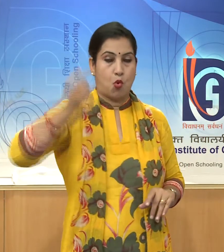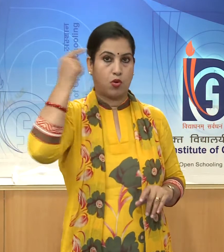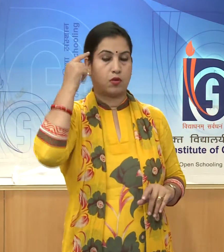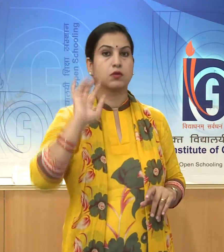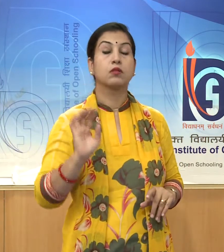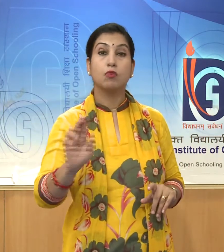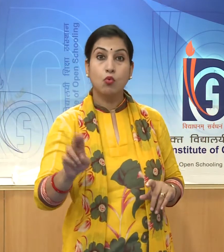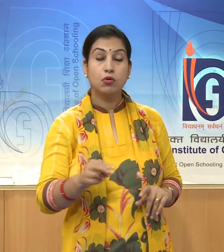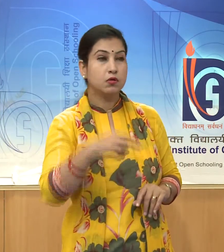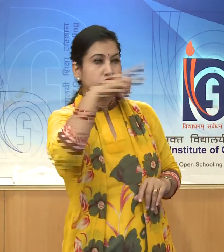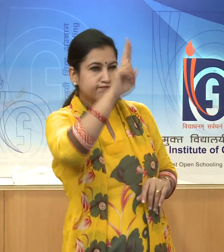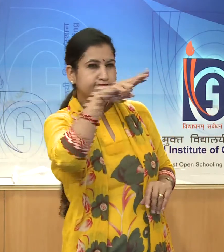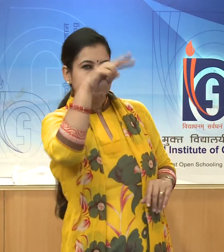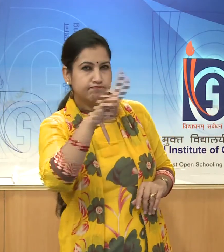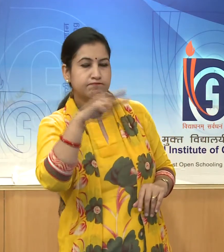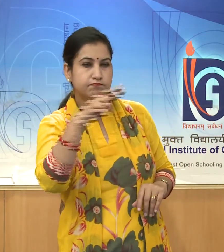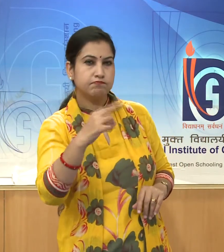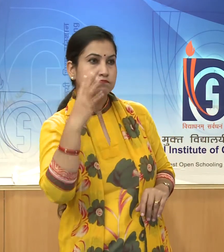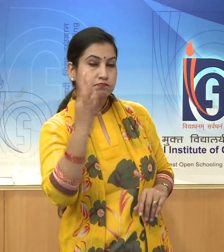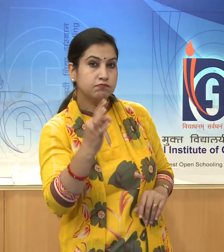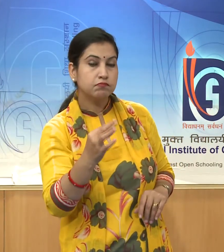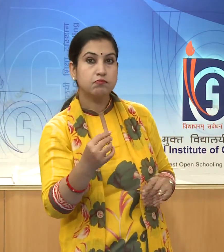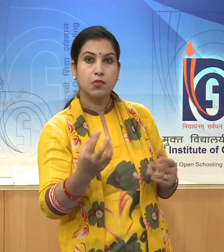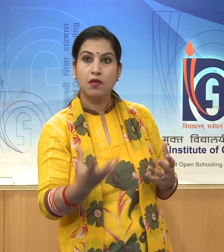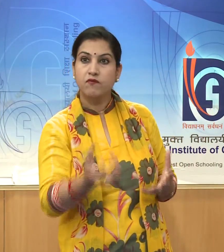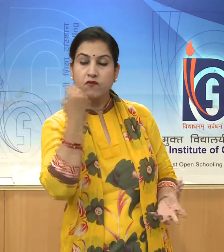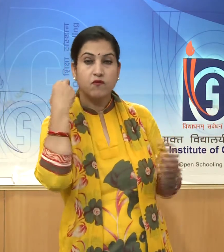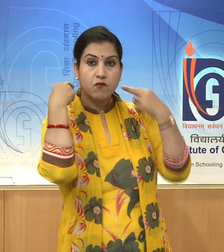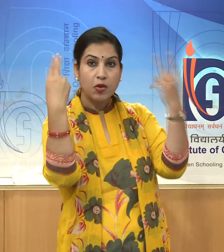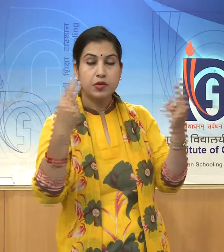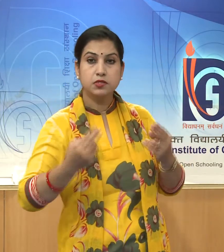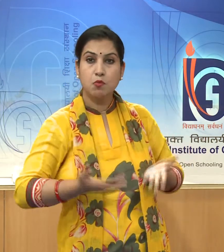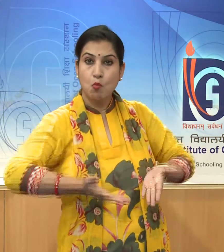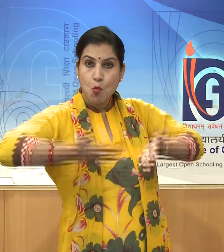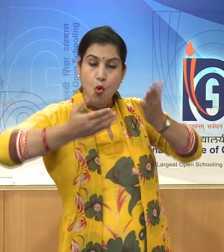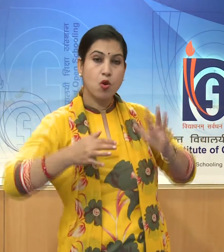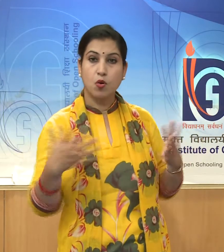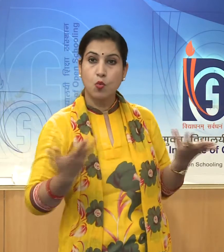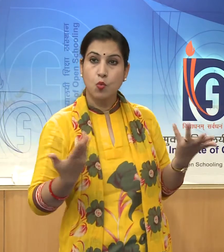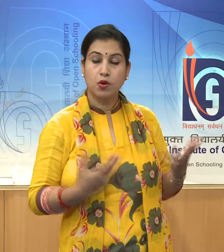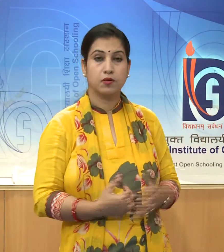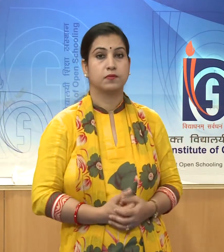Among his most notable achievements are his paintings